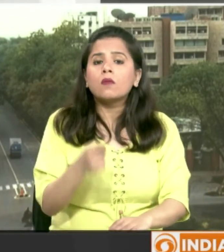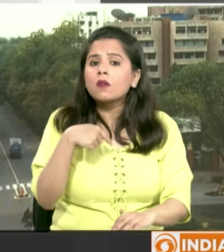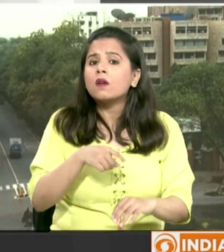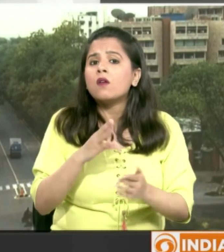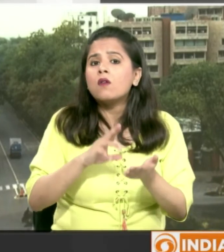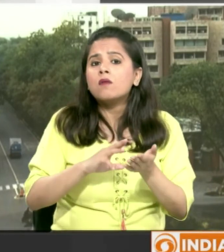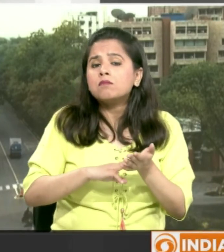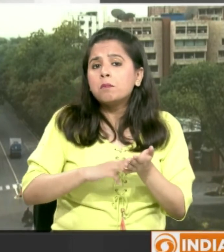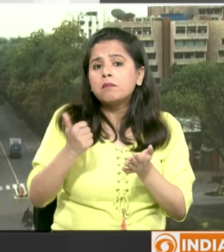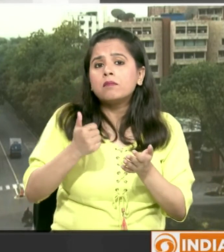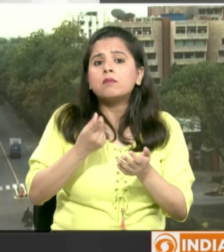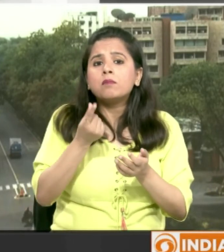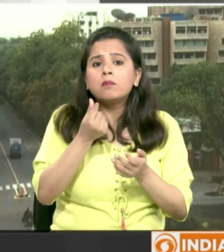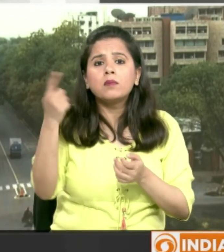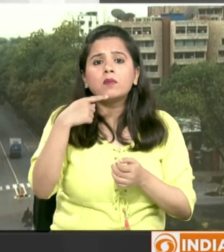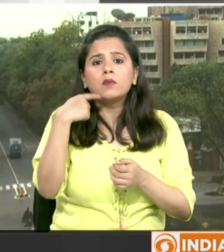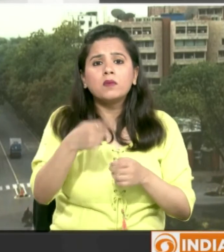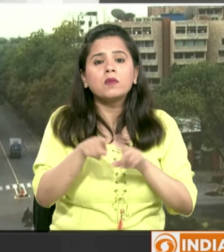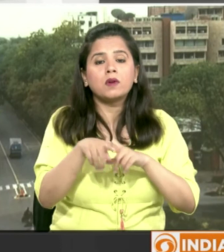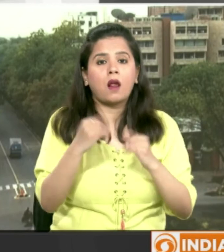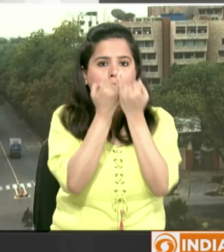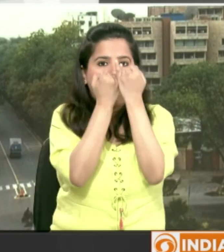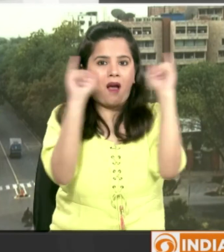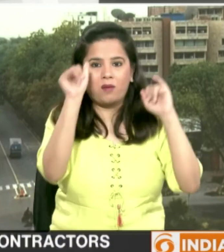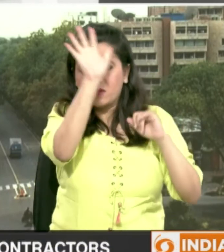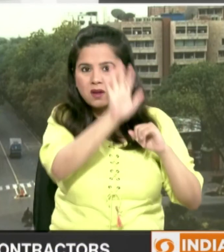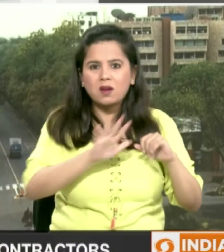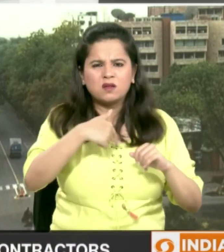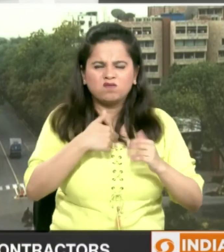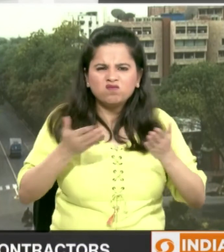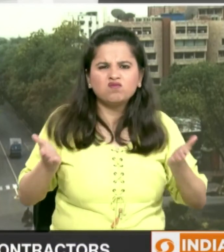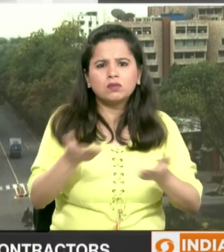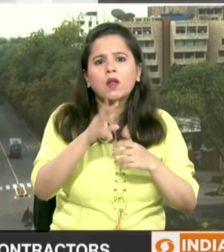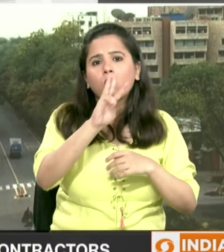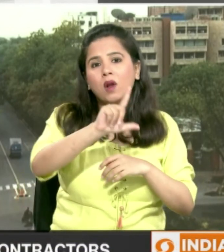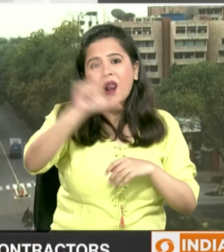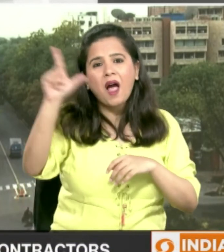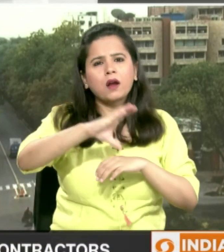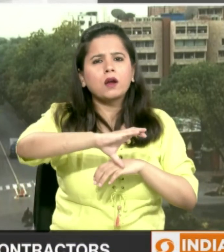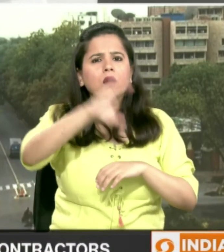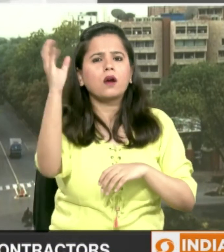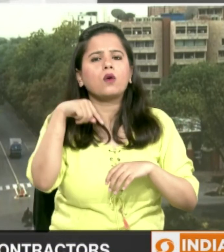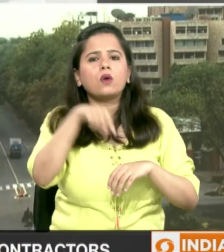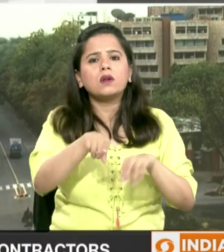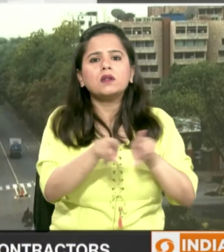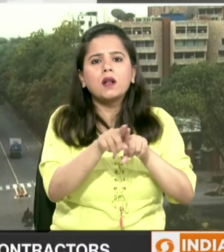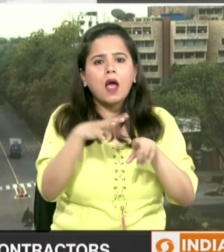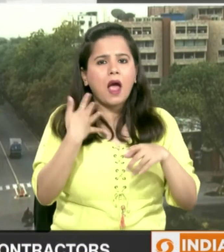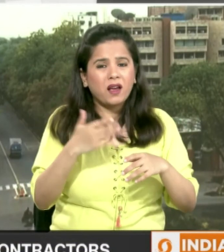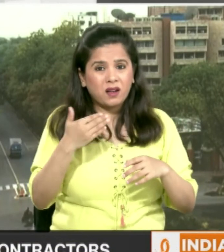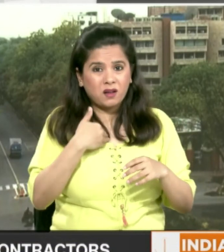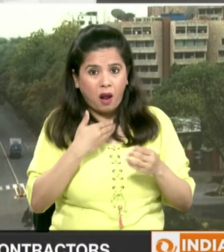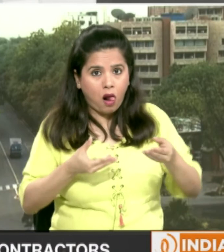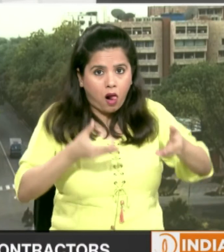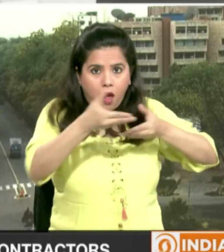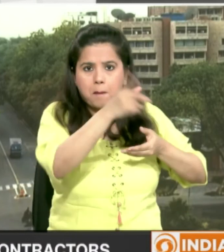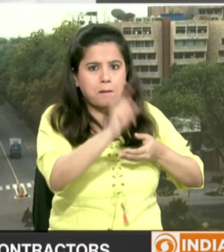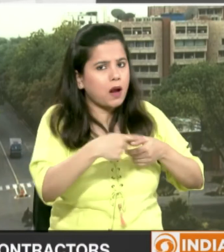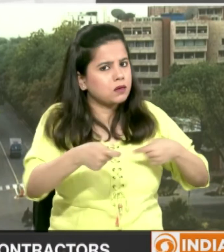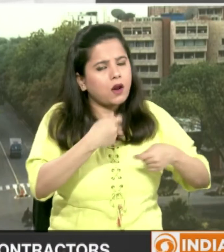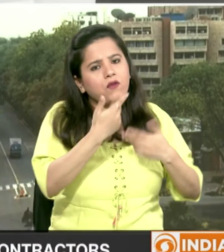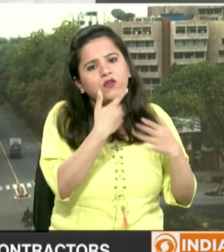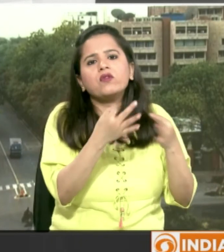The Finance Minister unveiled the Vande Bharat booster, 3 lakh crore rupees collateral-free automatic loan for businesses,